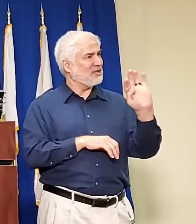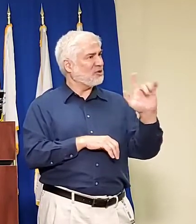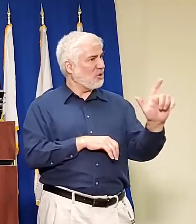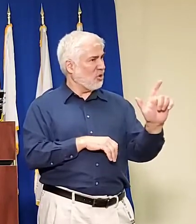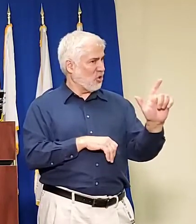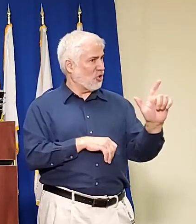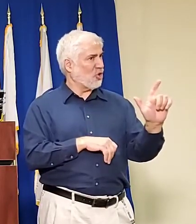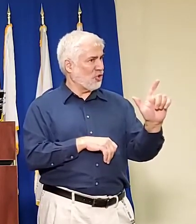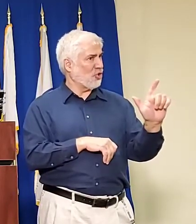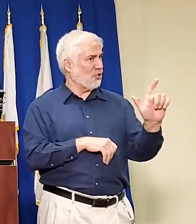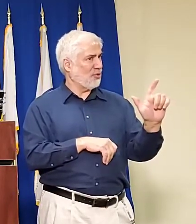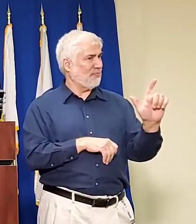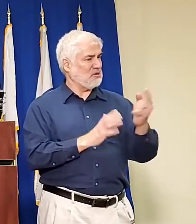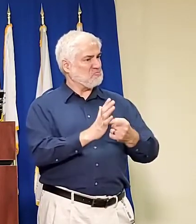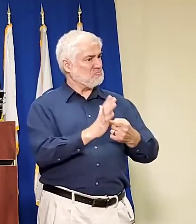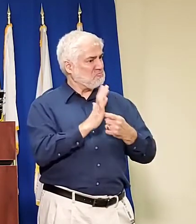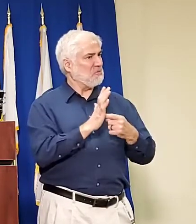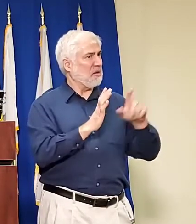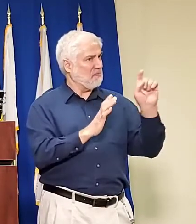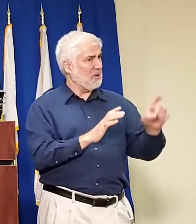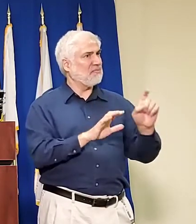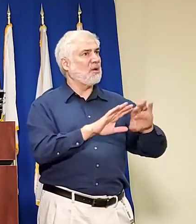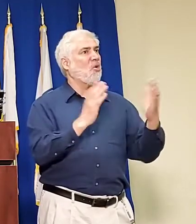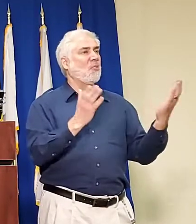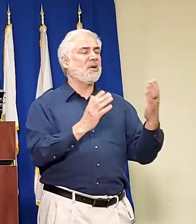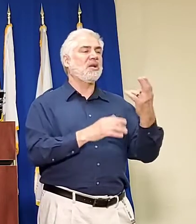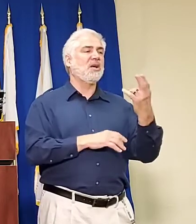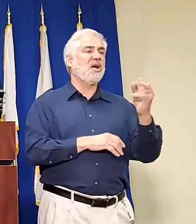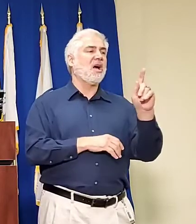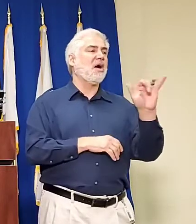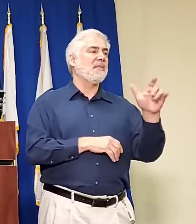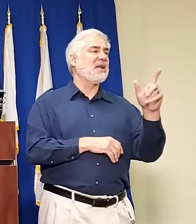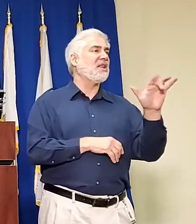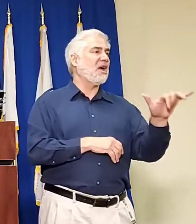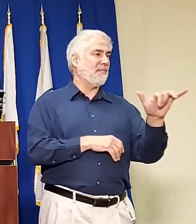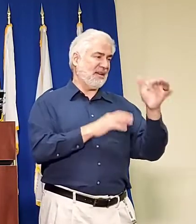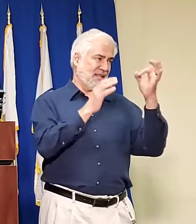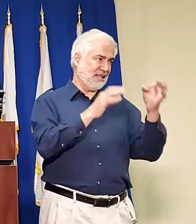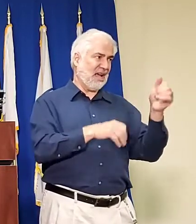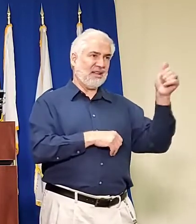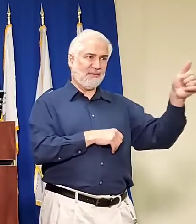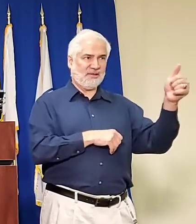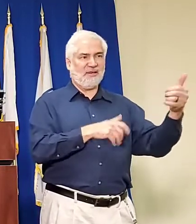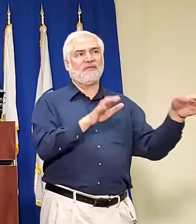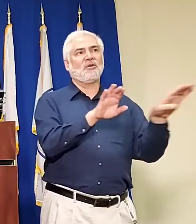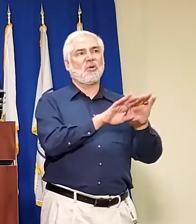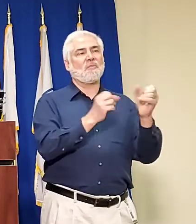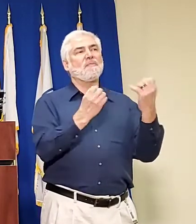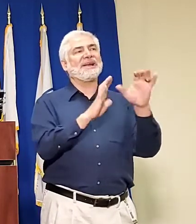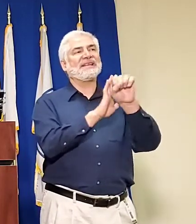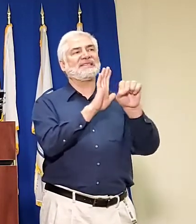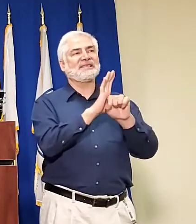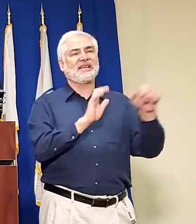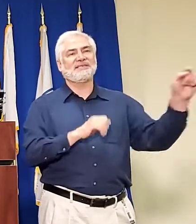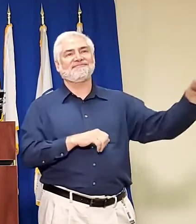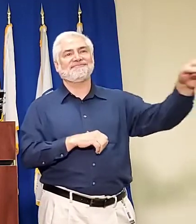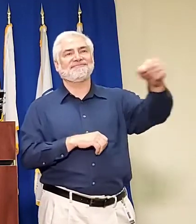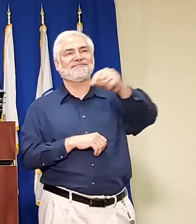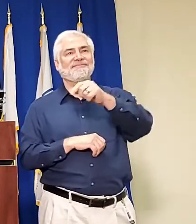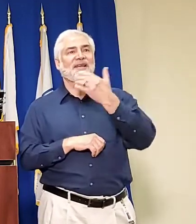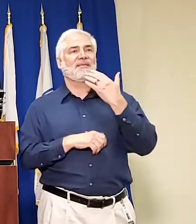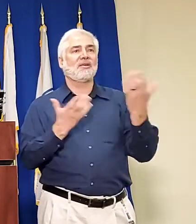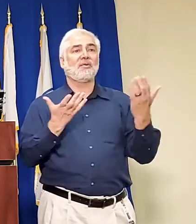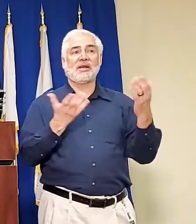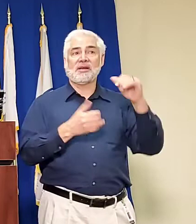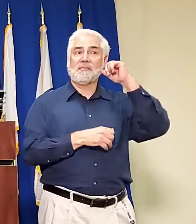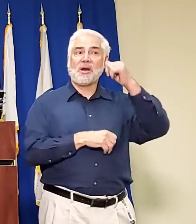team that had made contact, but Hobby Lobby made the decision to close in multiple states. Okay, thank you. Thank you all very much, and we'll be